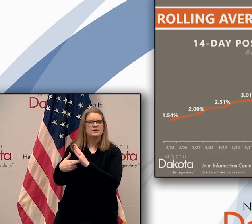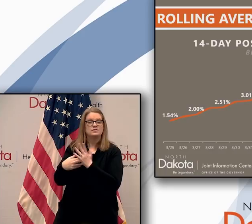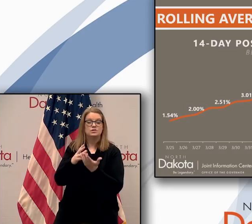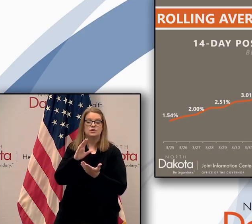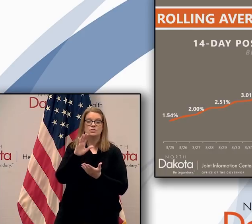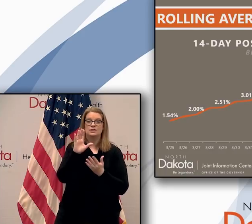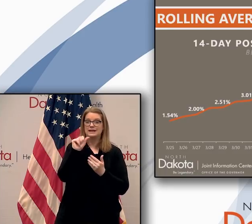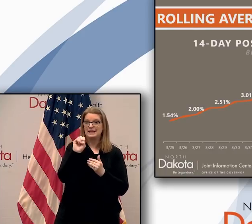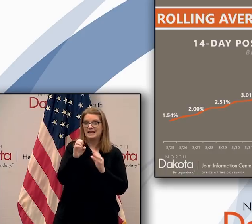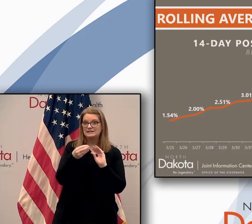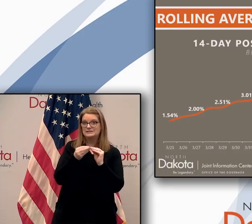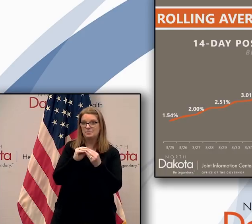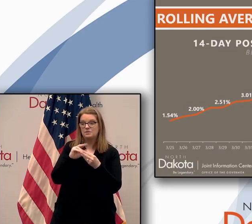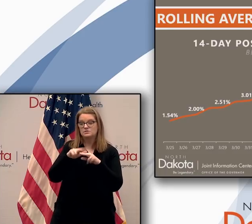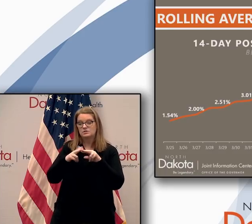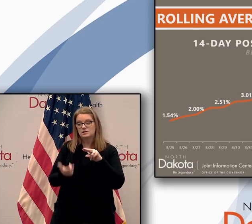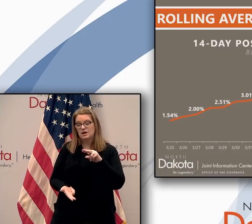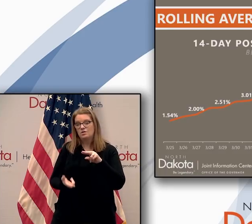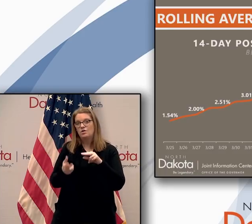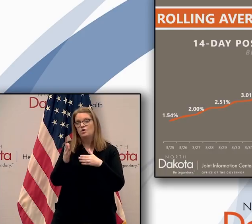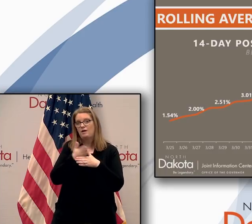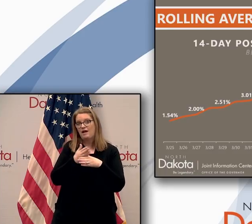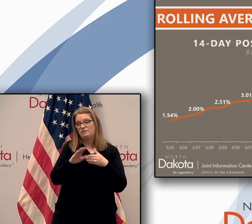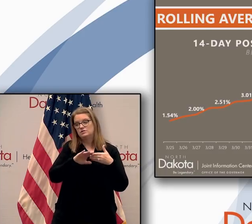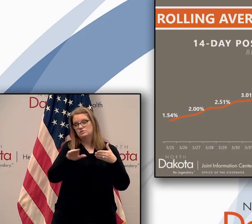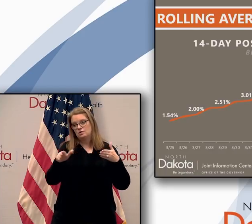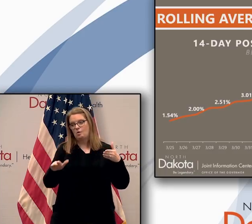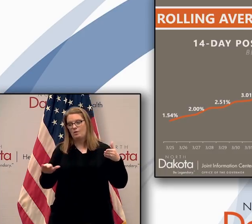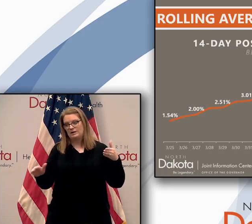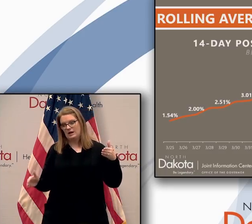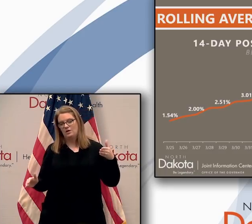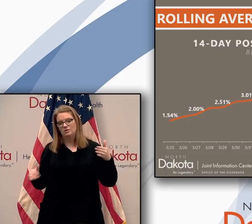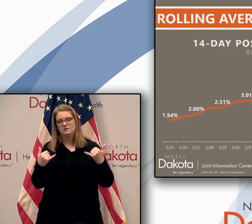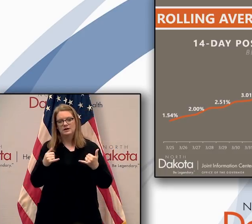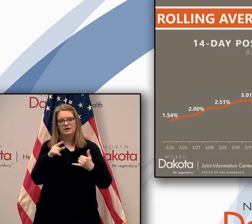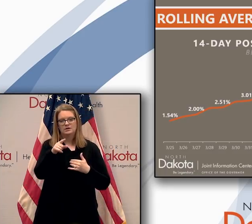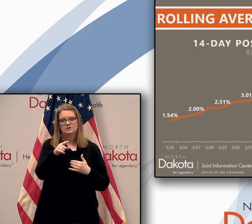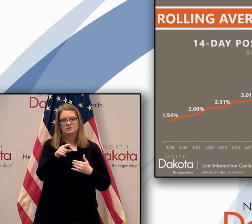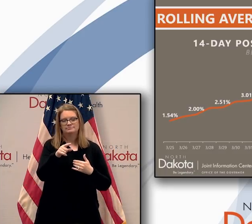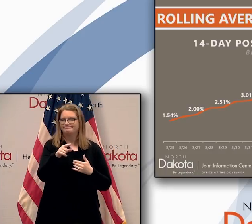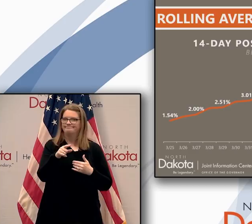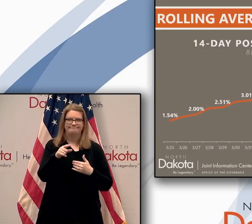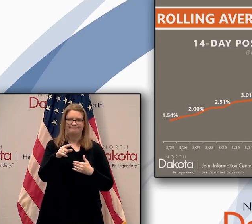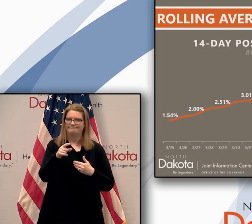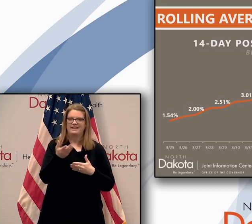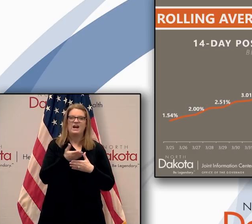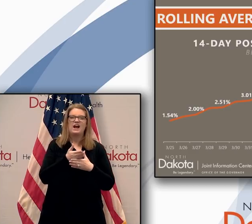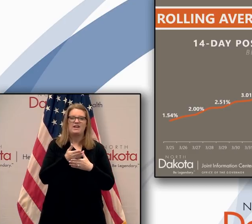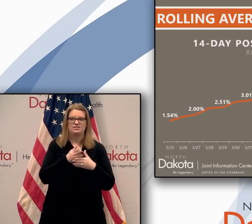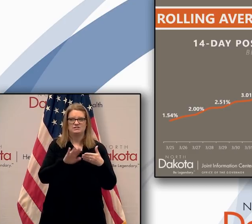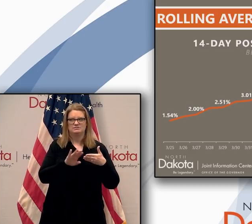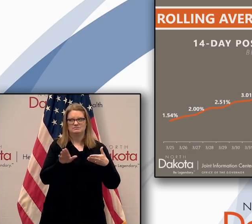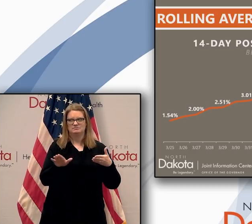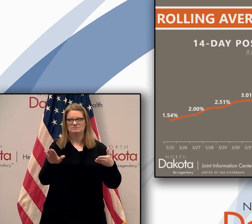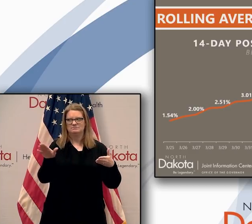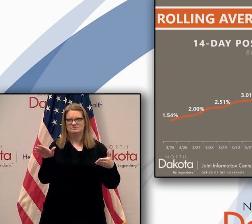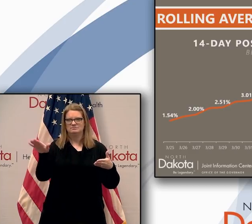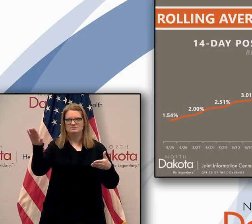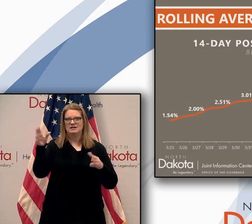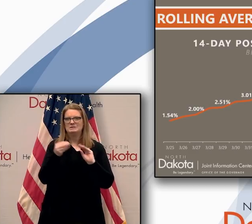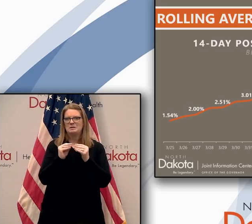down or your rolling average is going down. And as you learned today, our rolling average is going up and our case counts are going up.